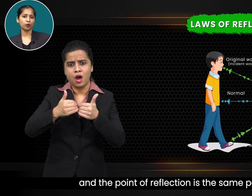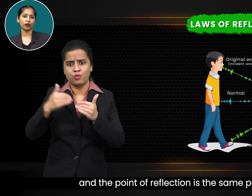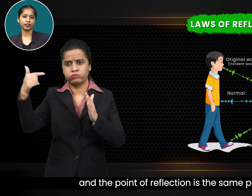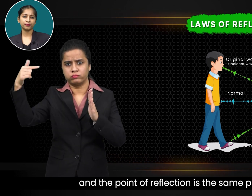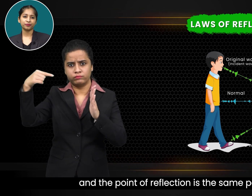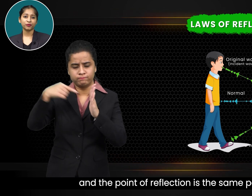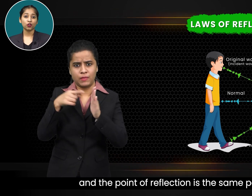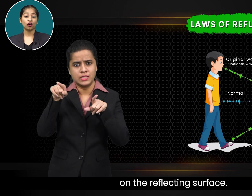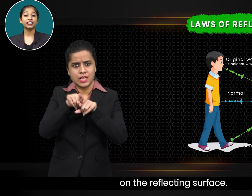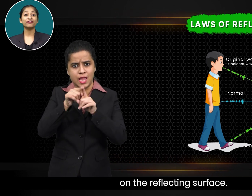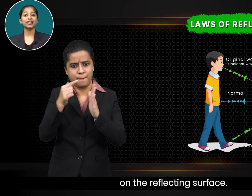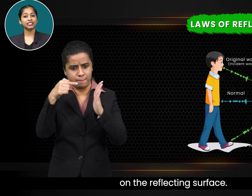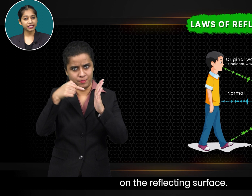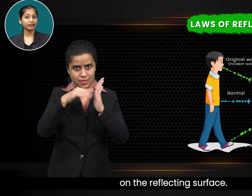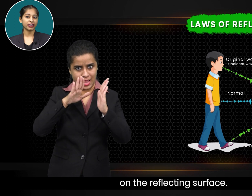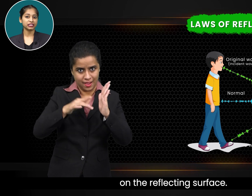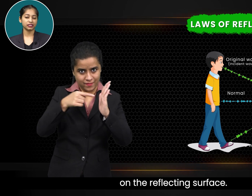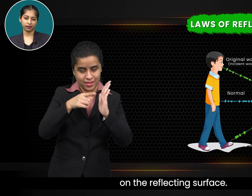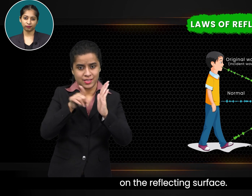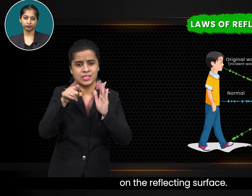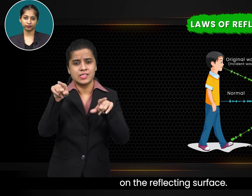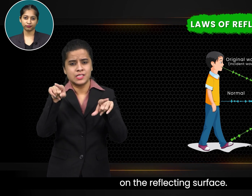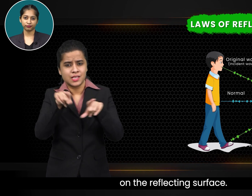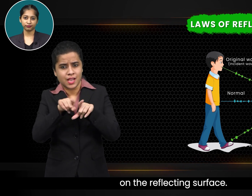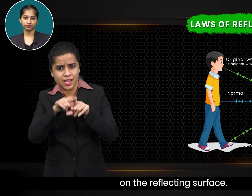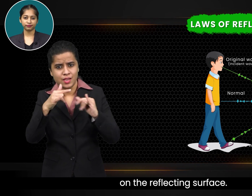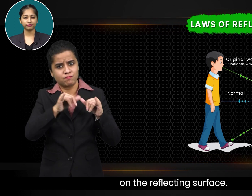same point on the reflecting surface.